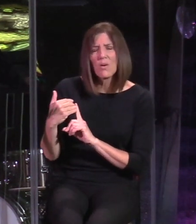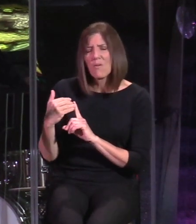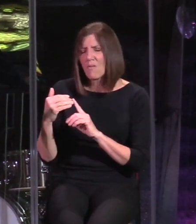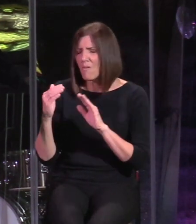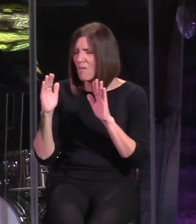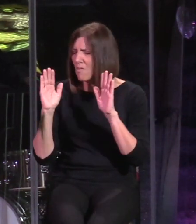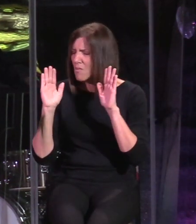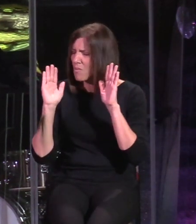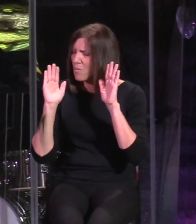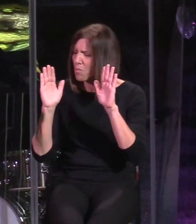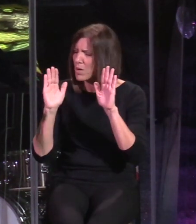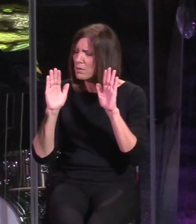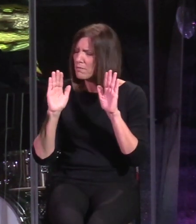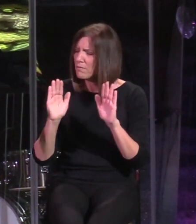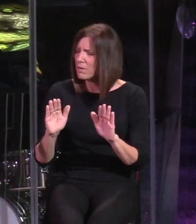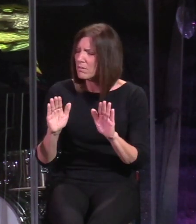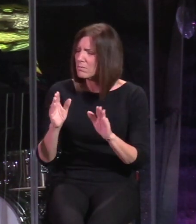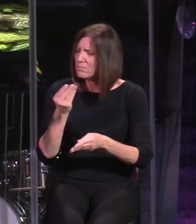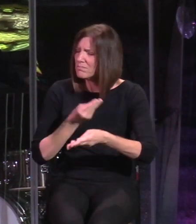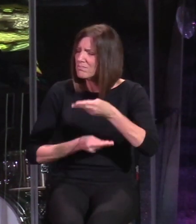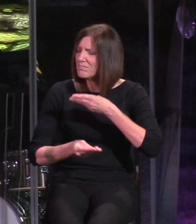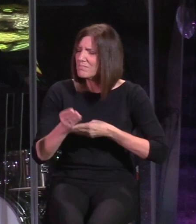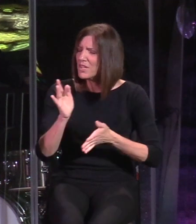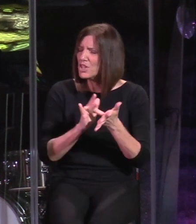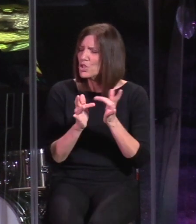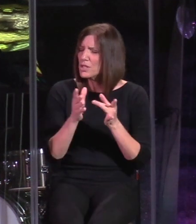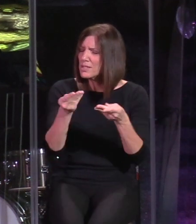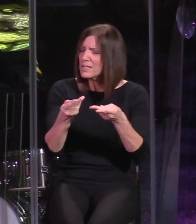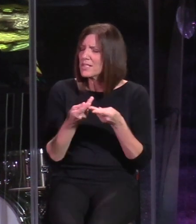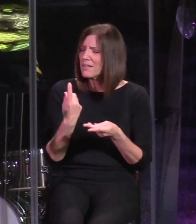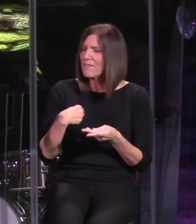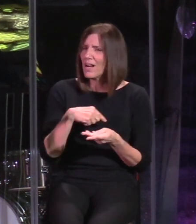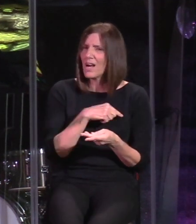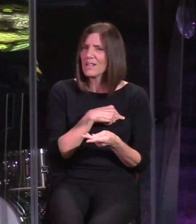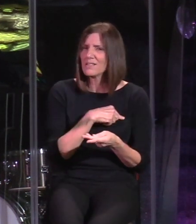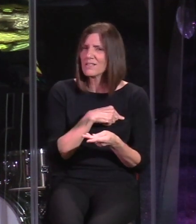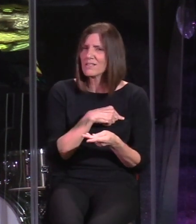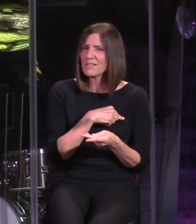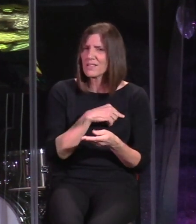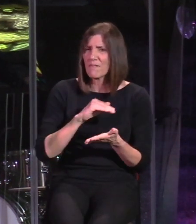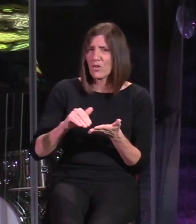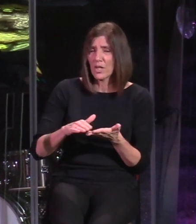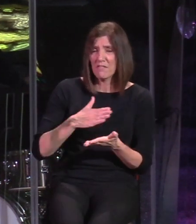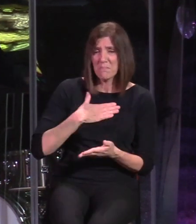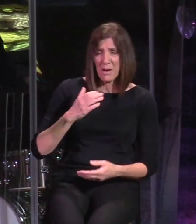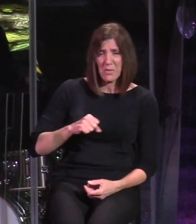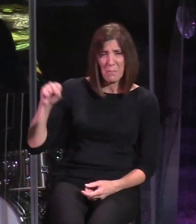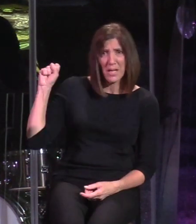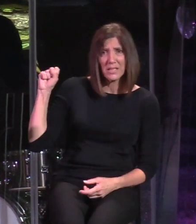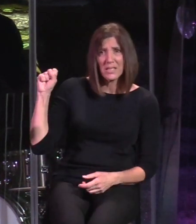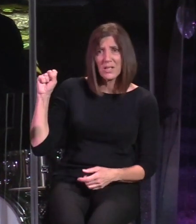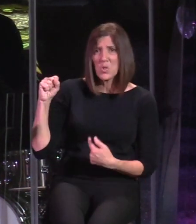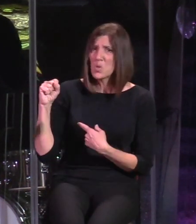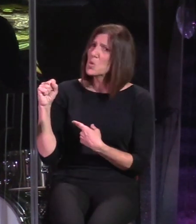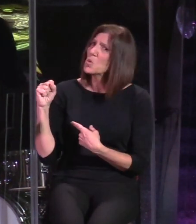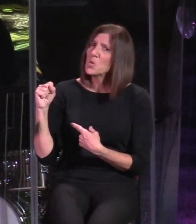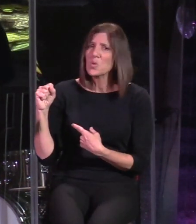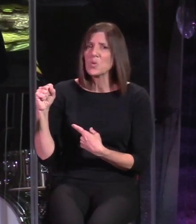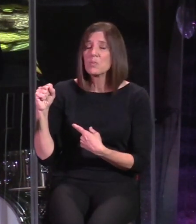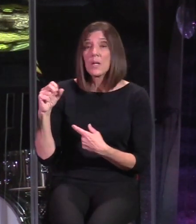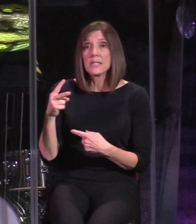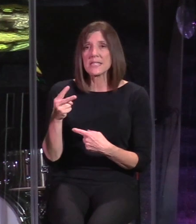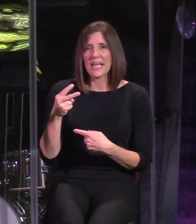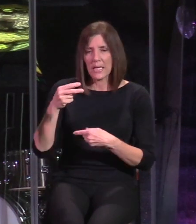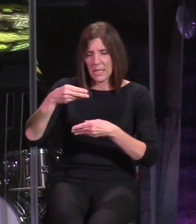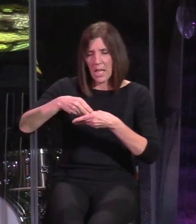paid for our redemption and to forgive our rebellion. Secondly, if you do have that envelope